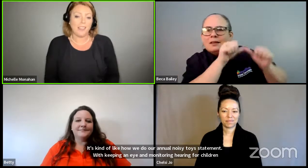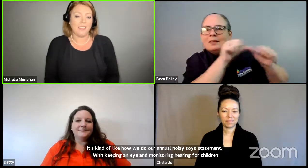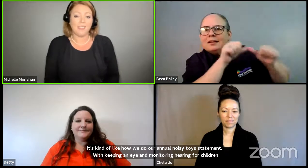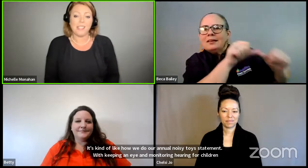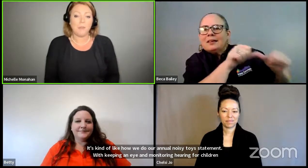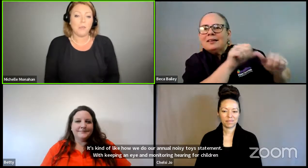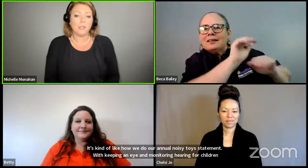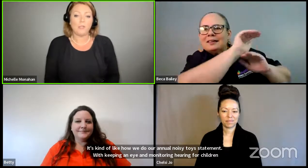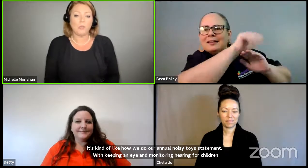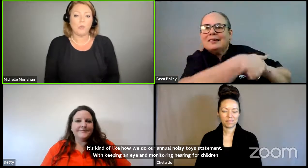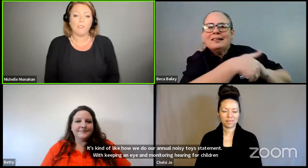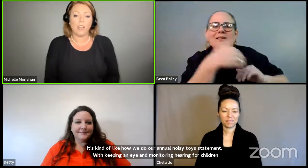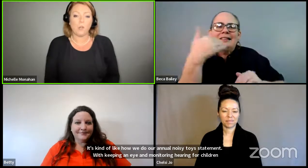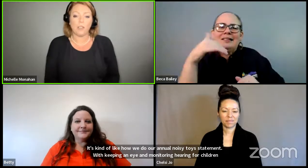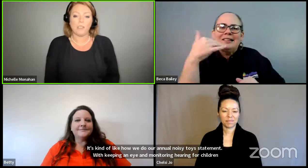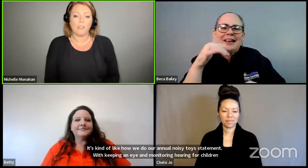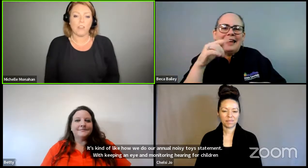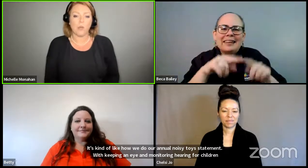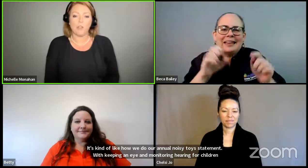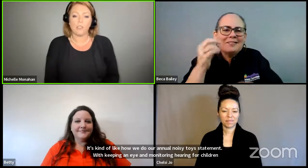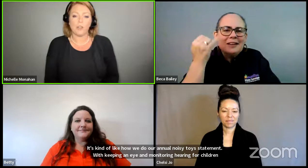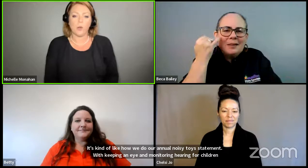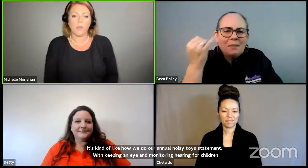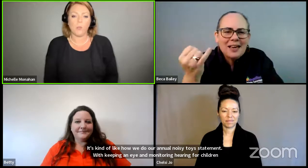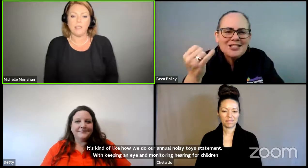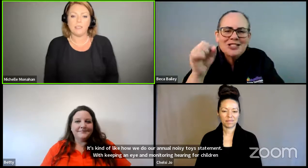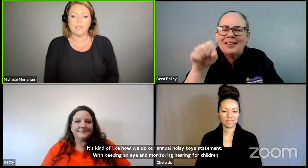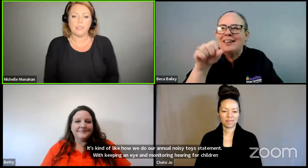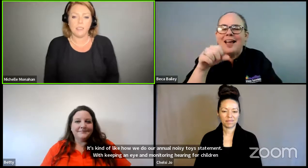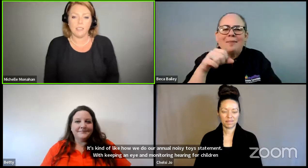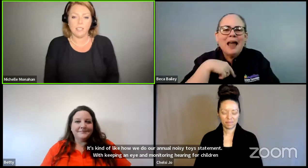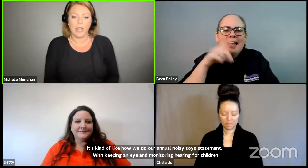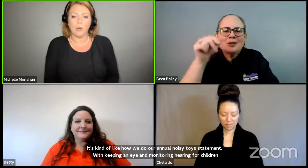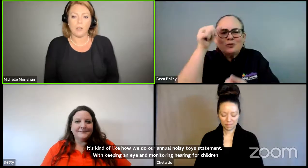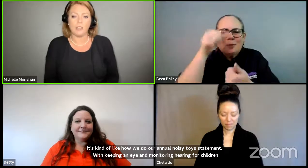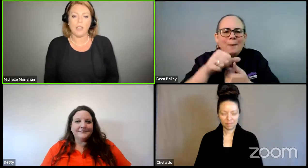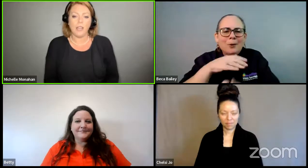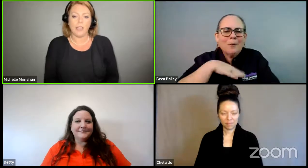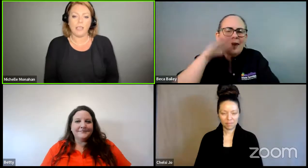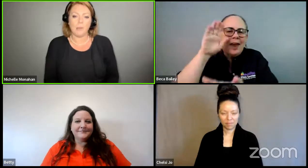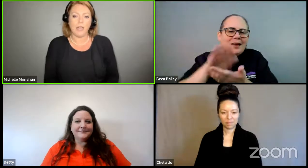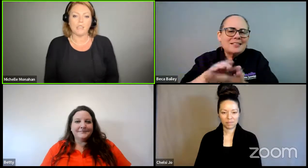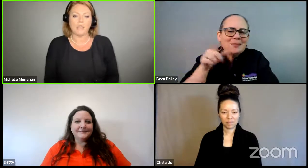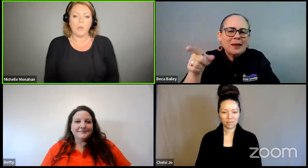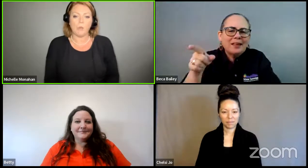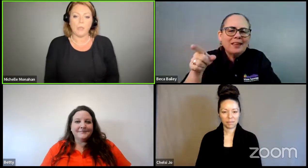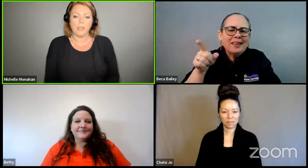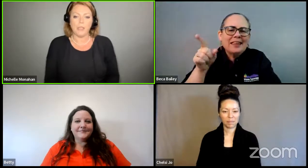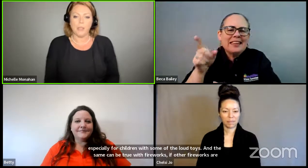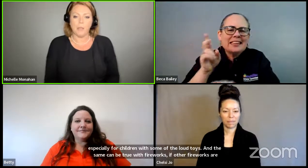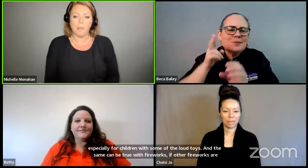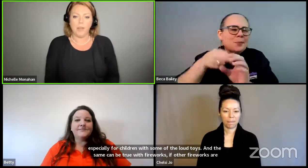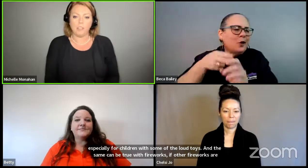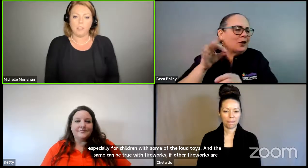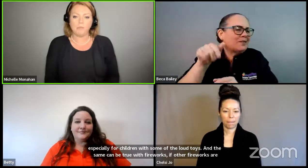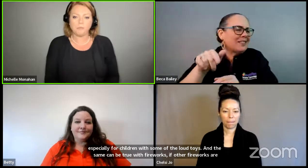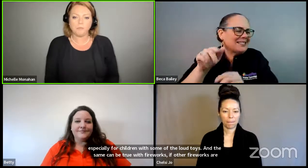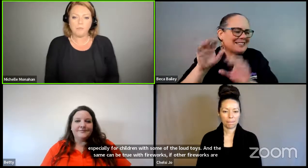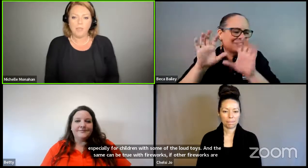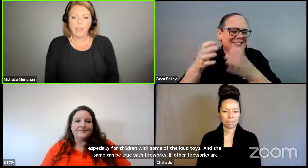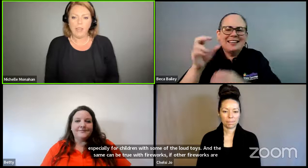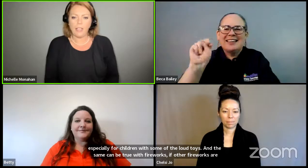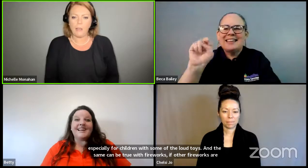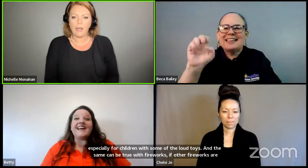And the same can be true with fireworks. If fireworks are going well into the evening hours, I can imagine that would be